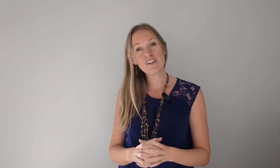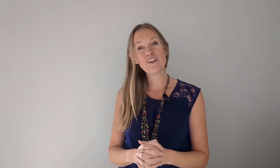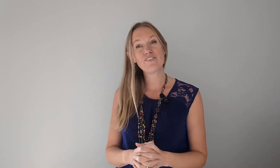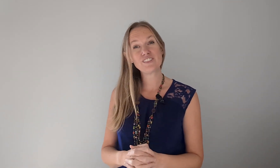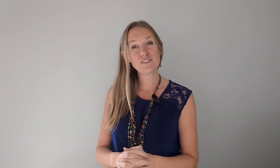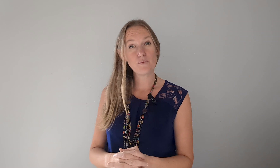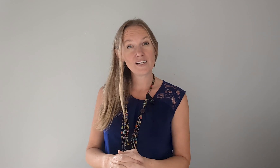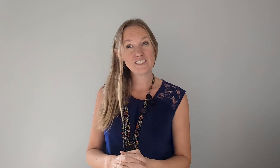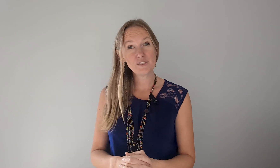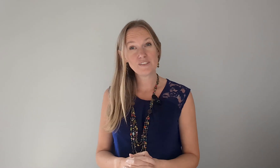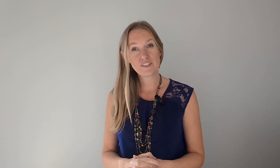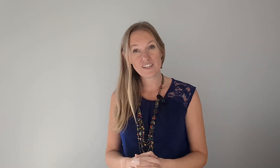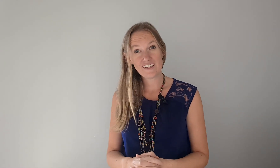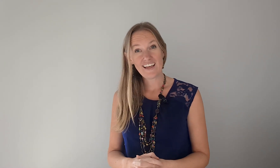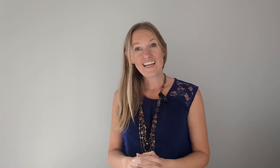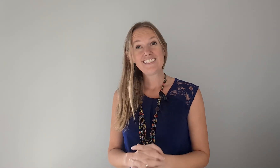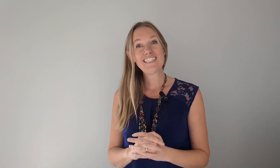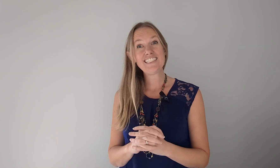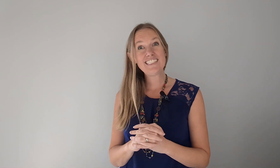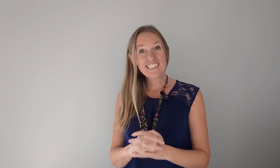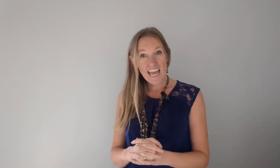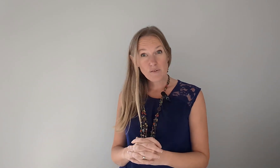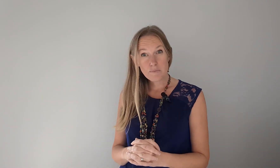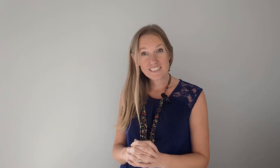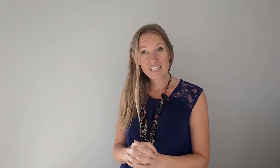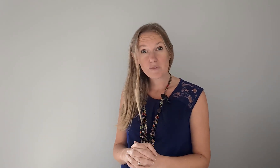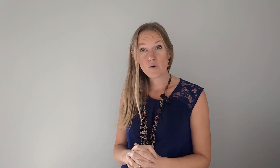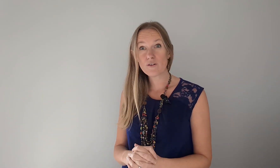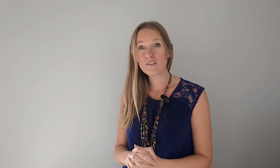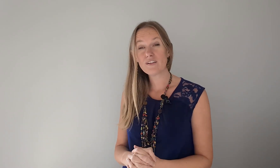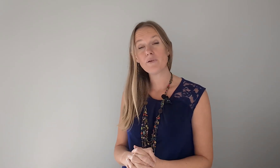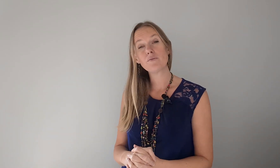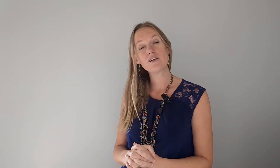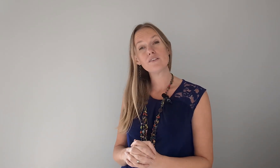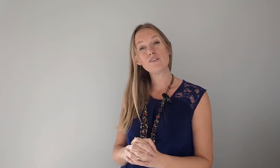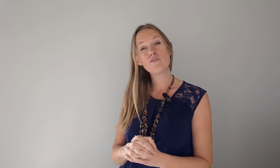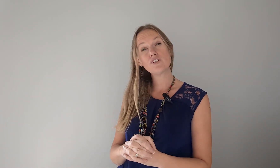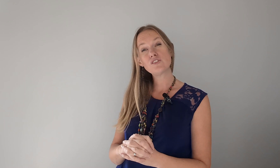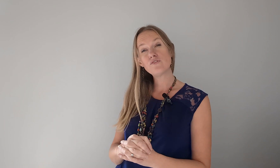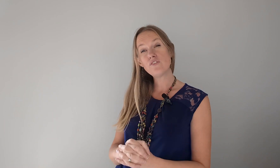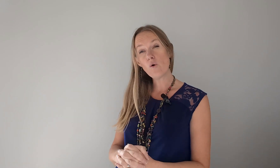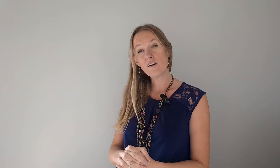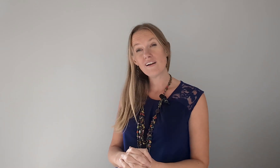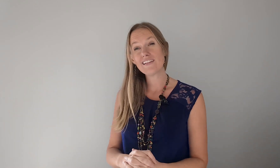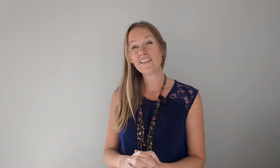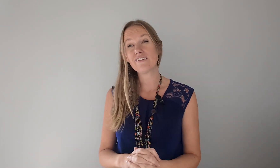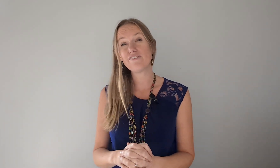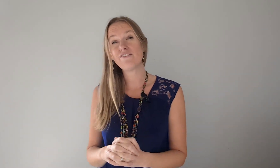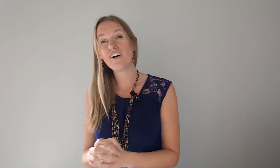learned verses 1, 2, and 3. Today we're mixing up the order a little bit. We're going to learn verse 4 and then the